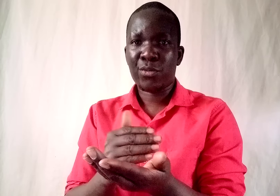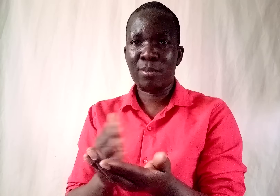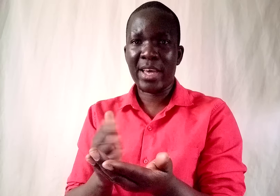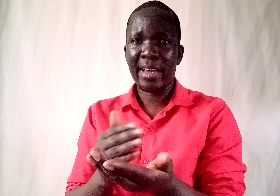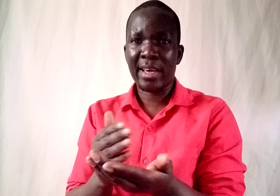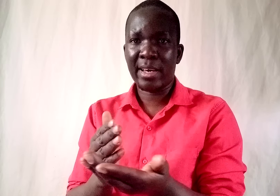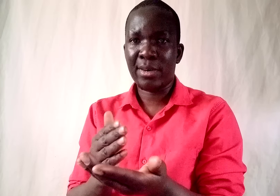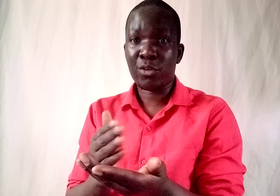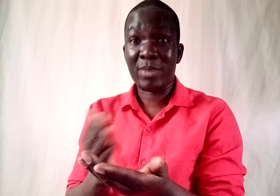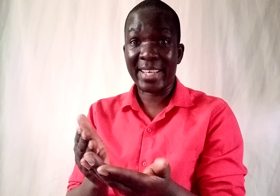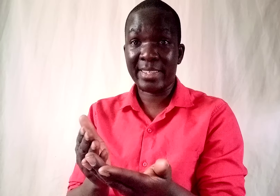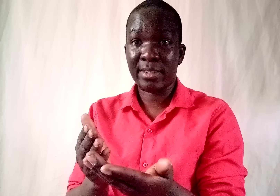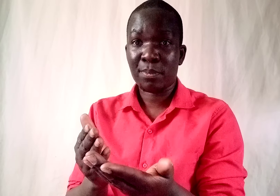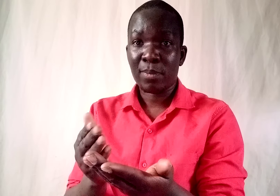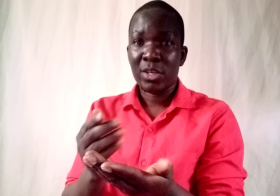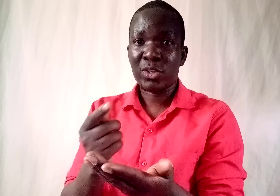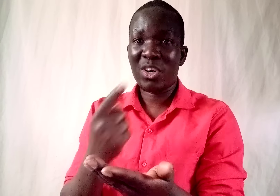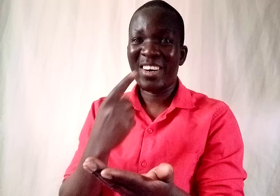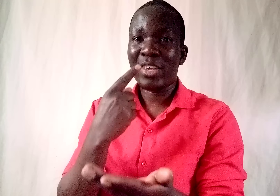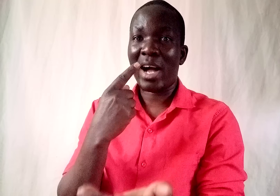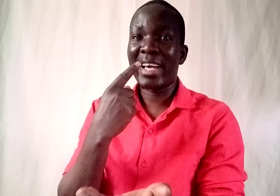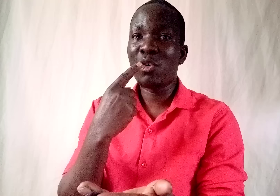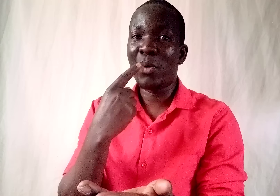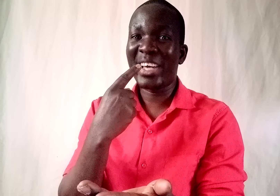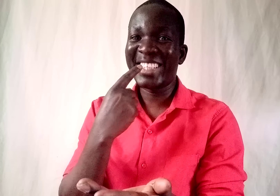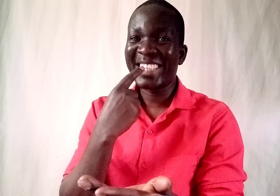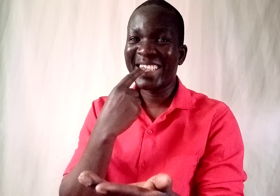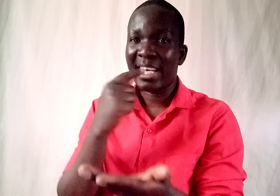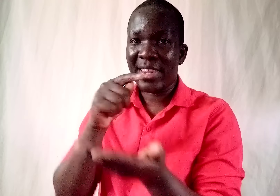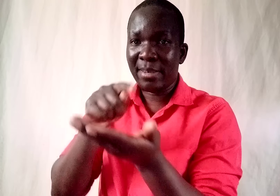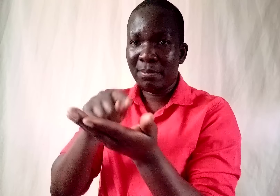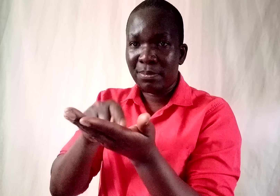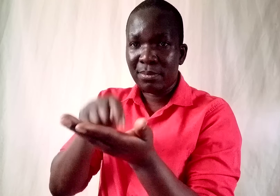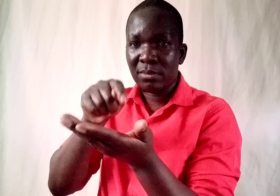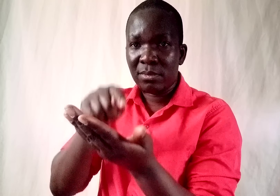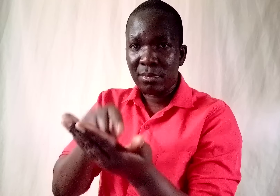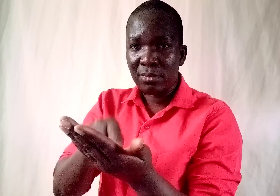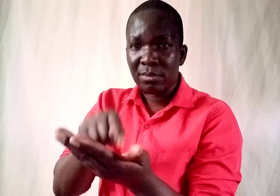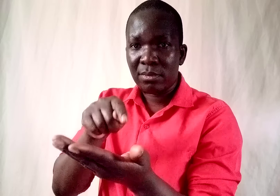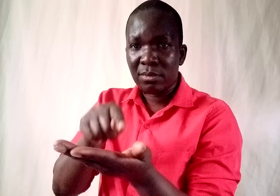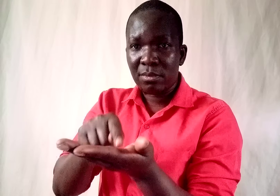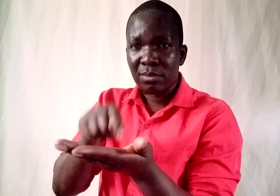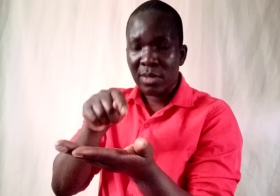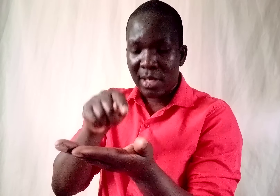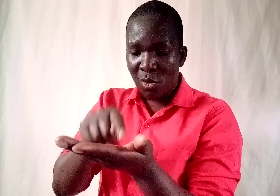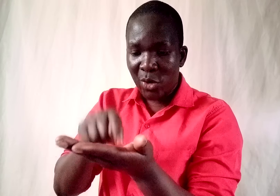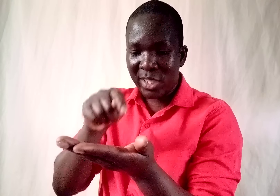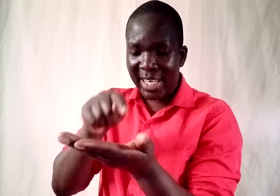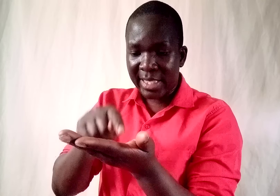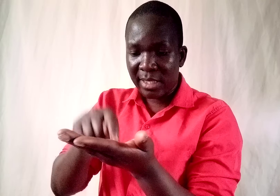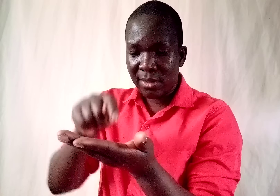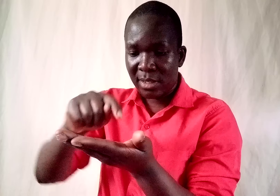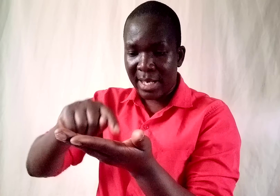from rice. So again you point, then the way you select like